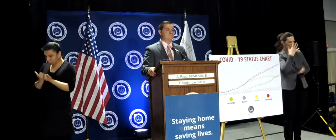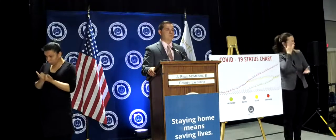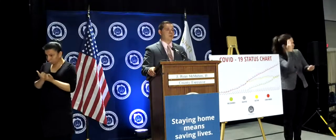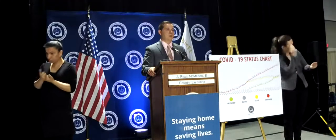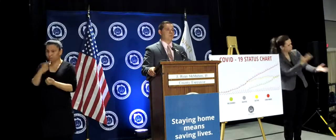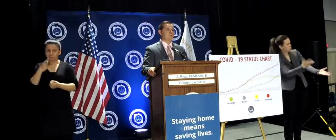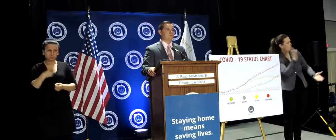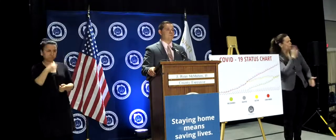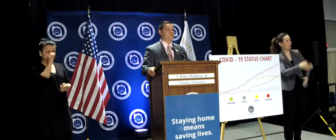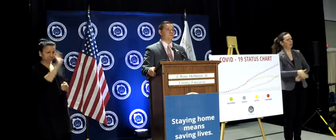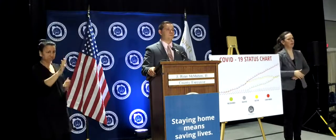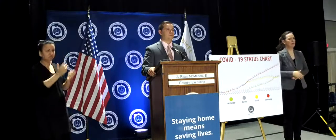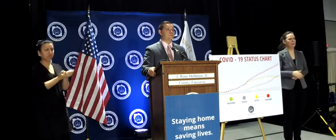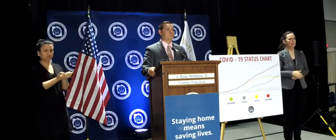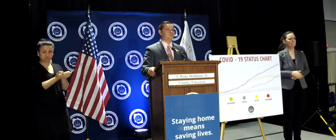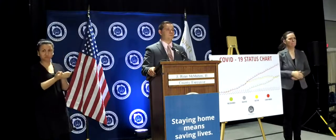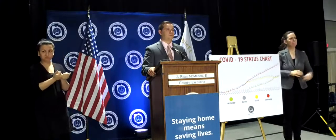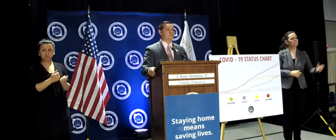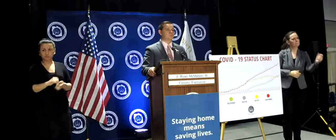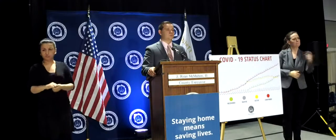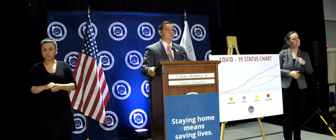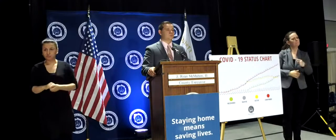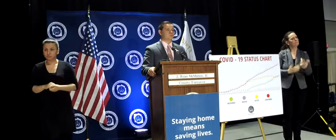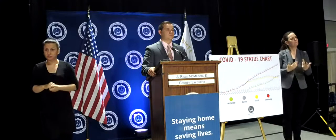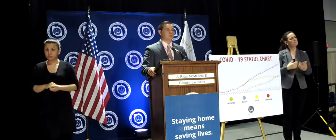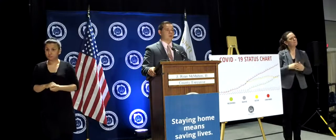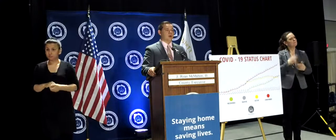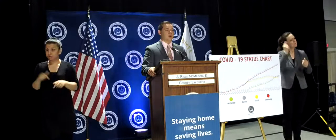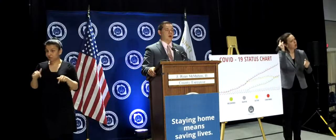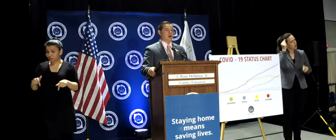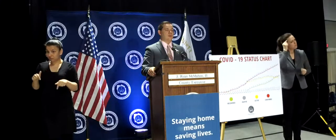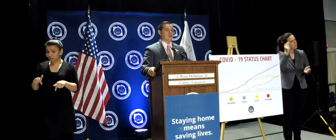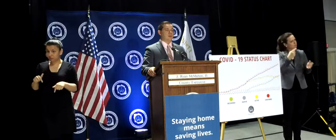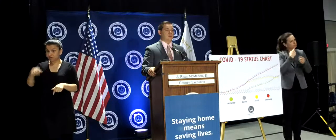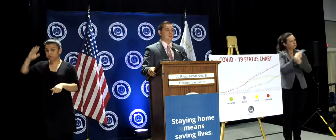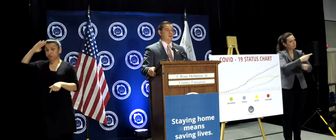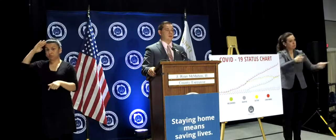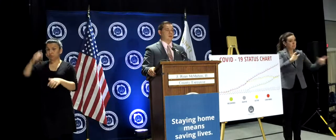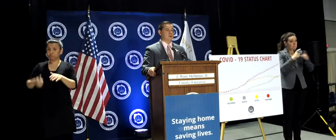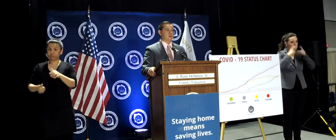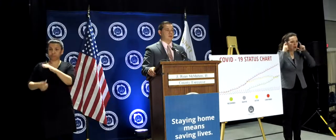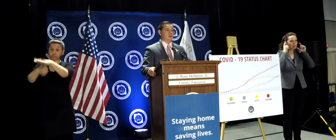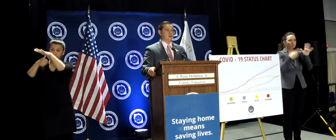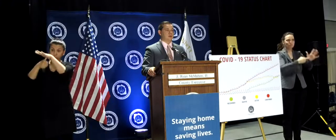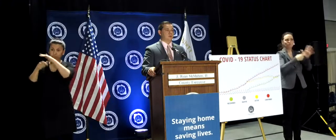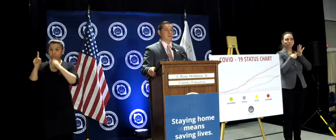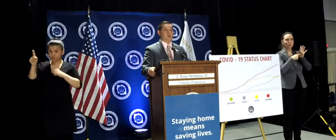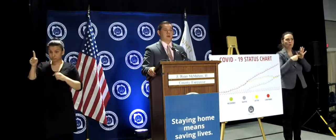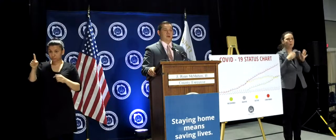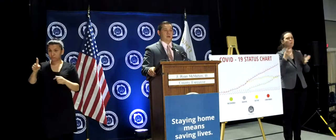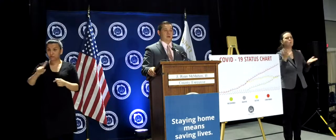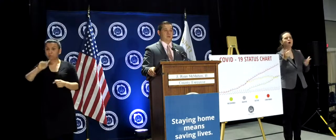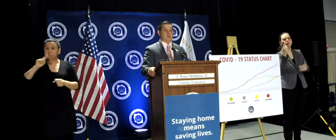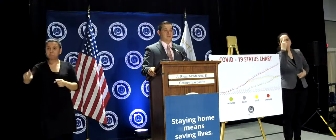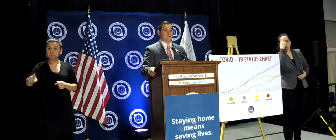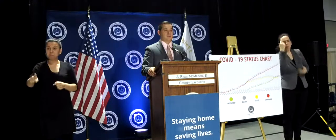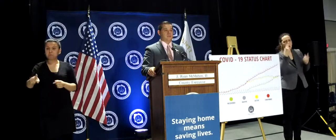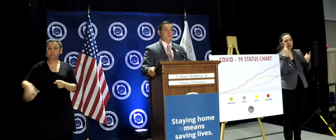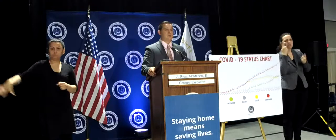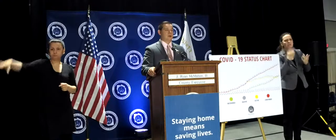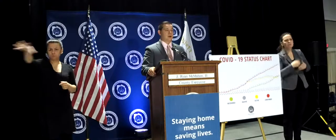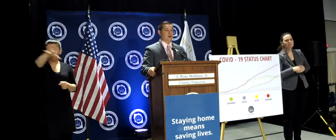governor's order for people to be wearing masks now in public? I think we've been recommending it.